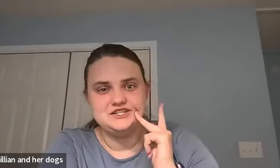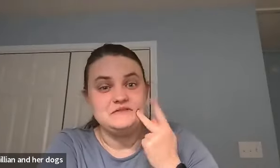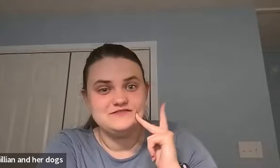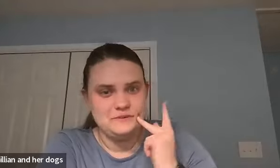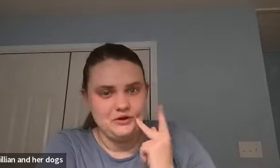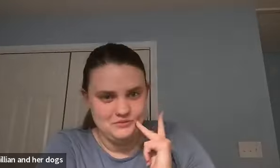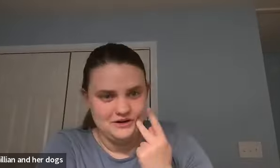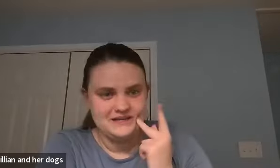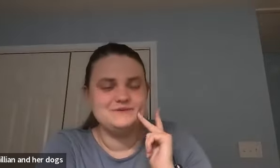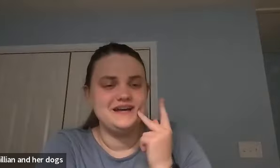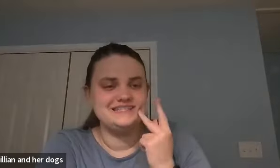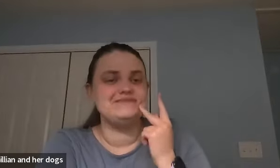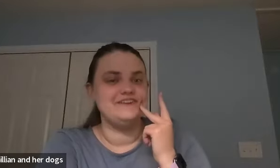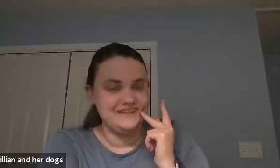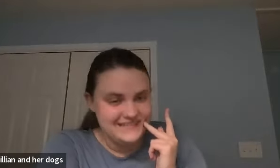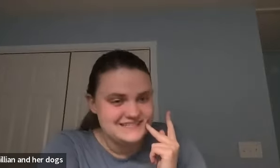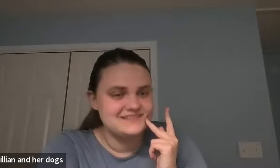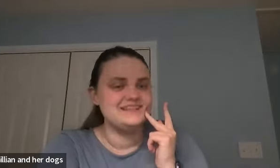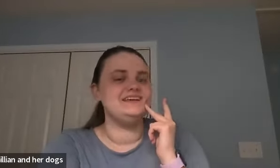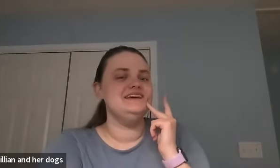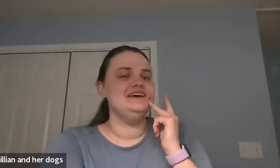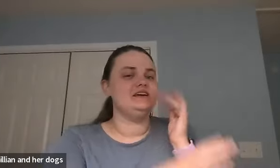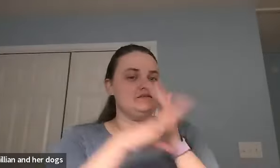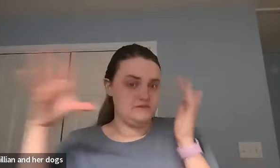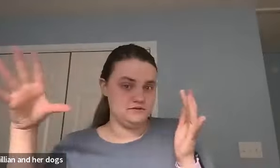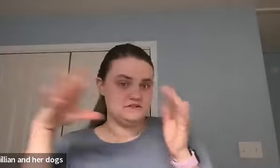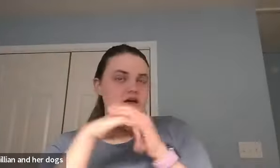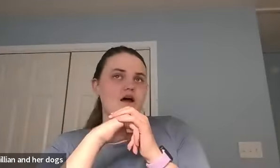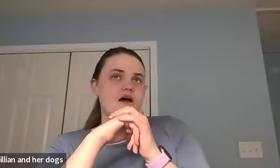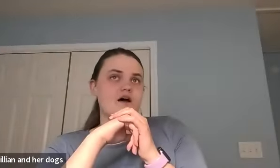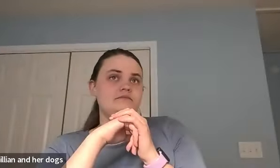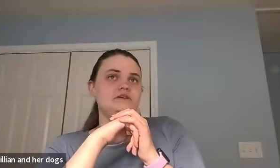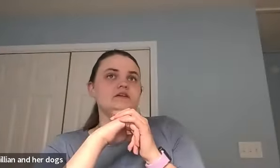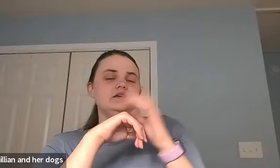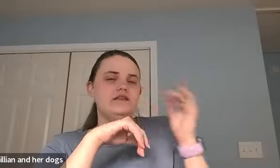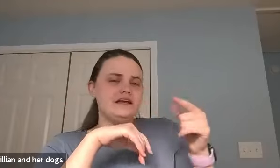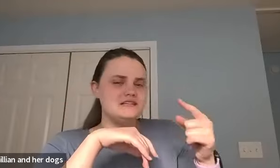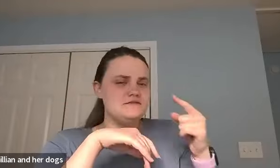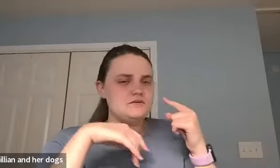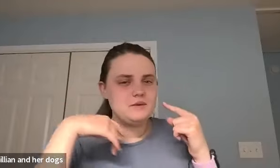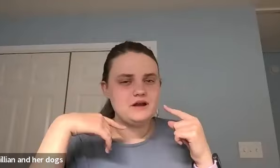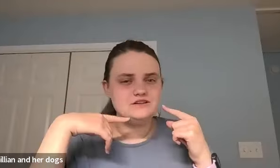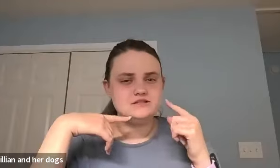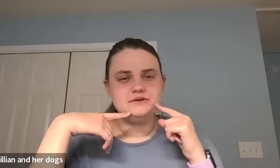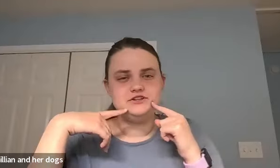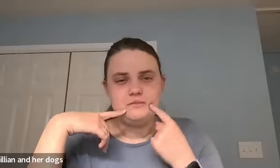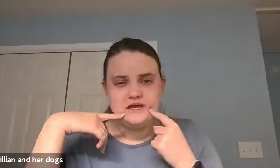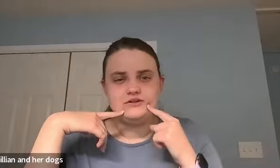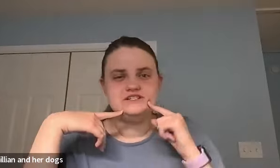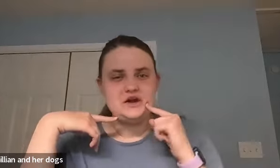this for pickle more, is because it can very easily confuse. Like I said, if you remember, I talked about when you do a pickle or sour,